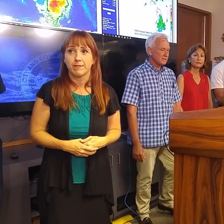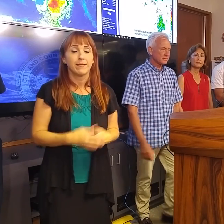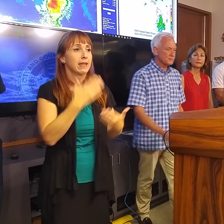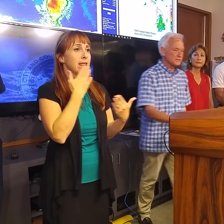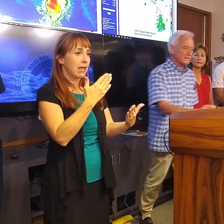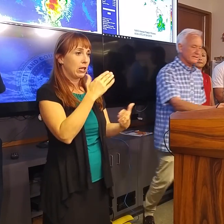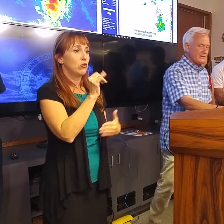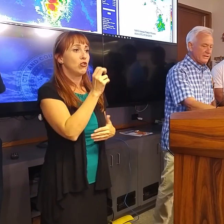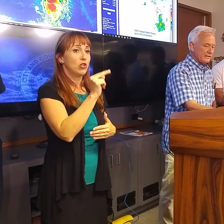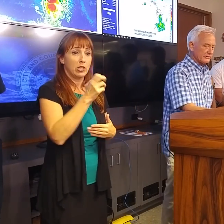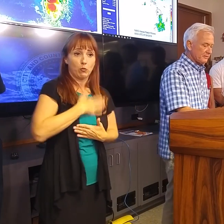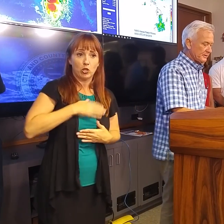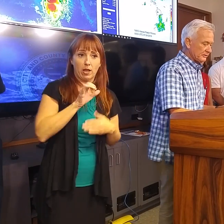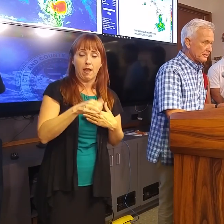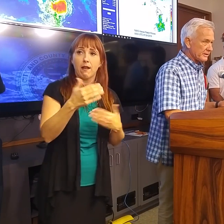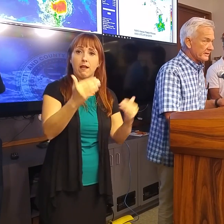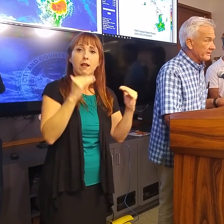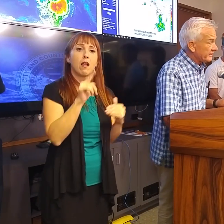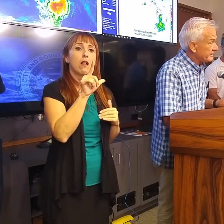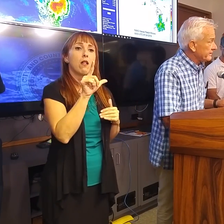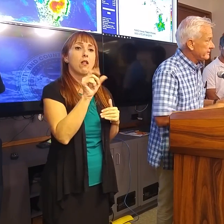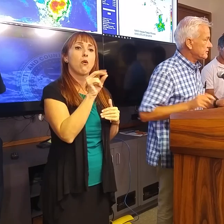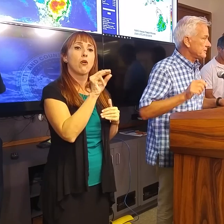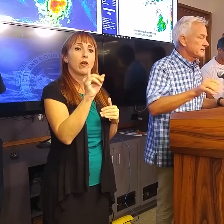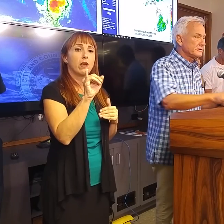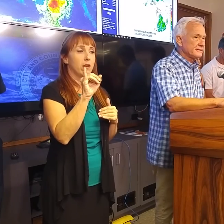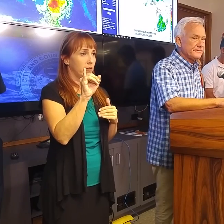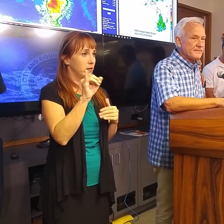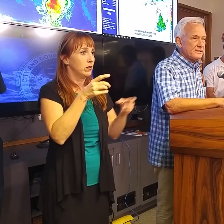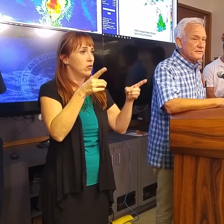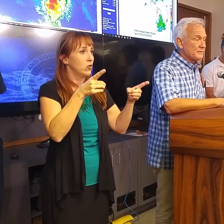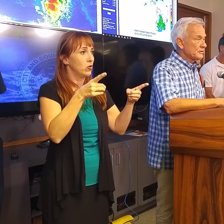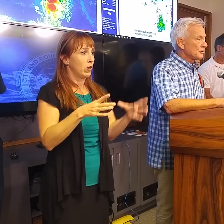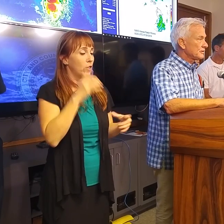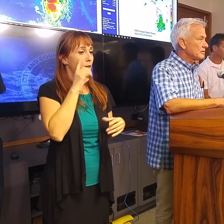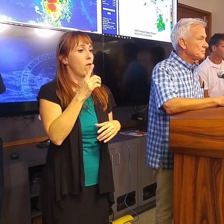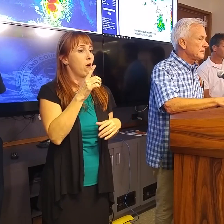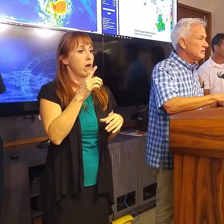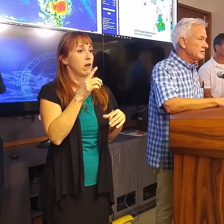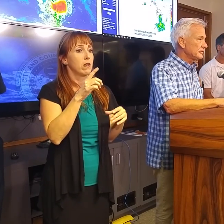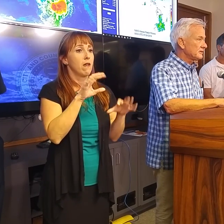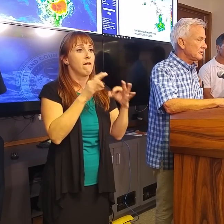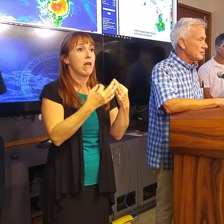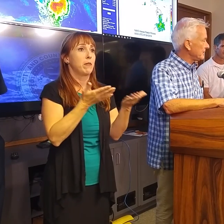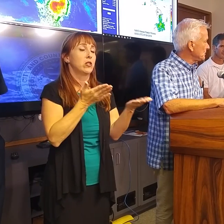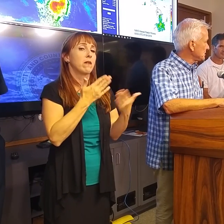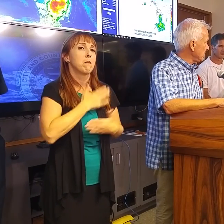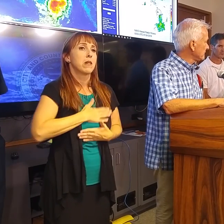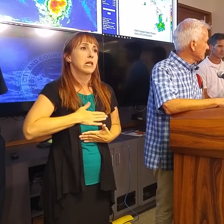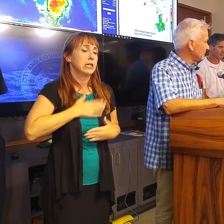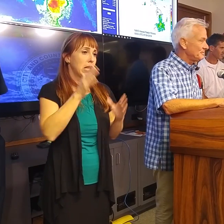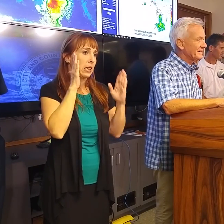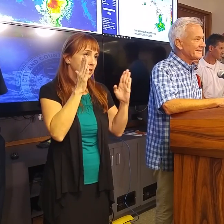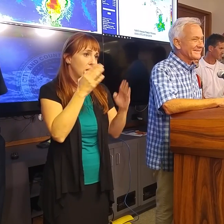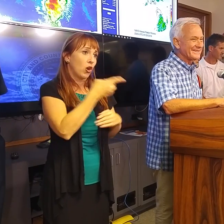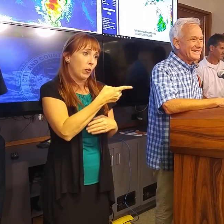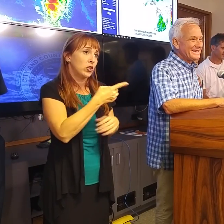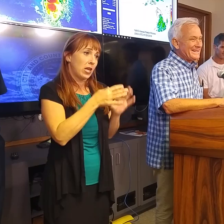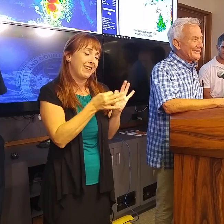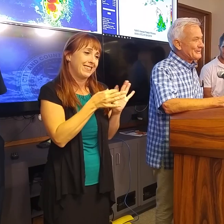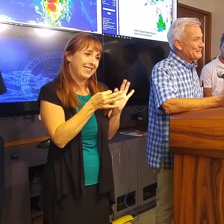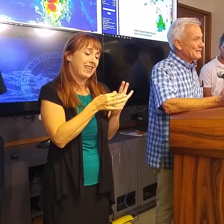you, Jeannie. Appreciate it. Next up is Lori Kina, the Director of Environmental Services. Please listen to Lori and what she has to say,